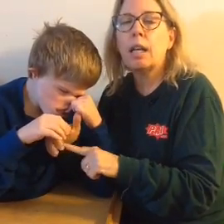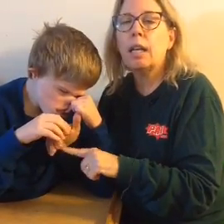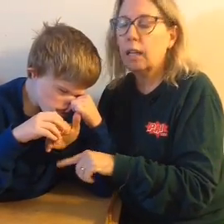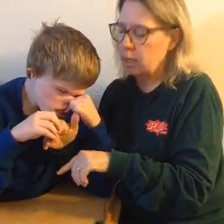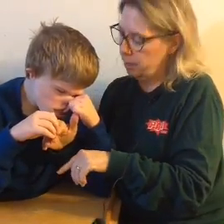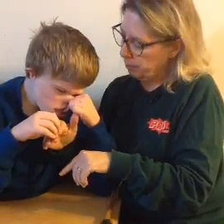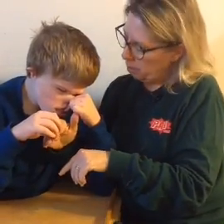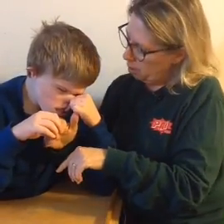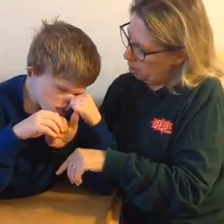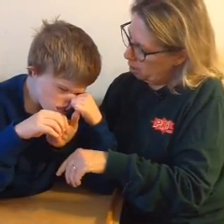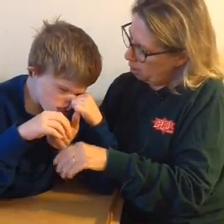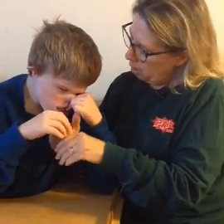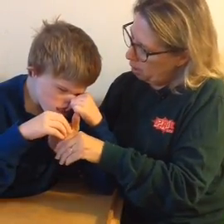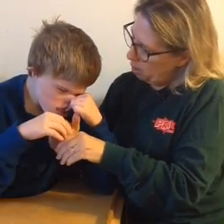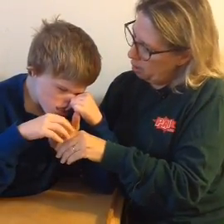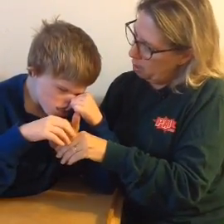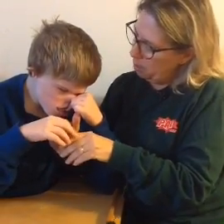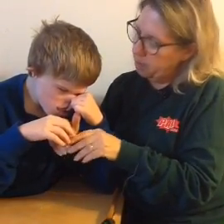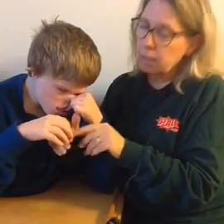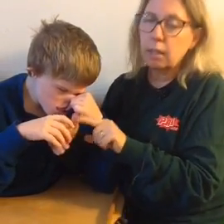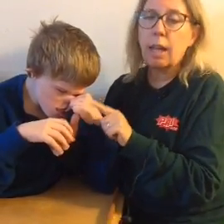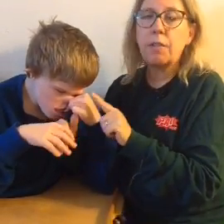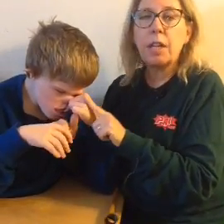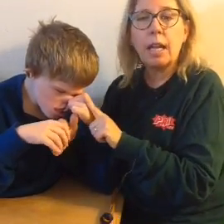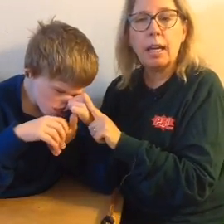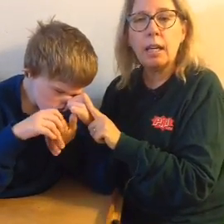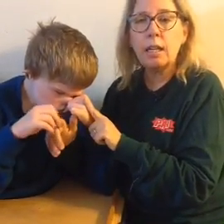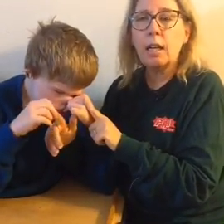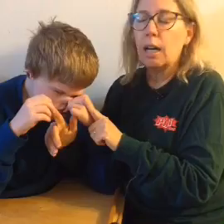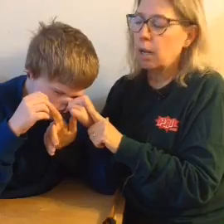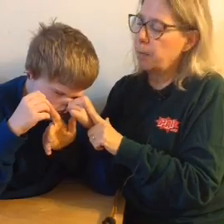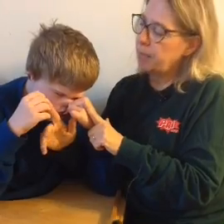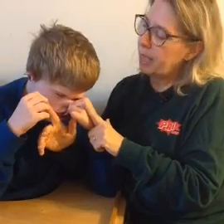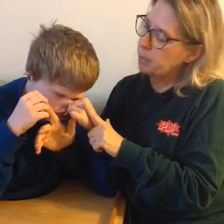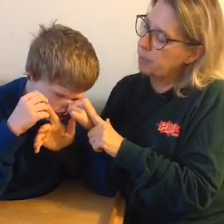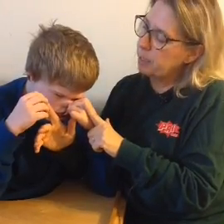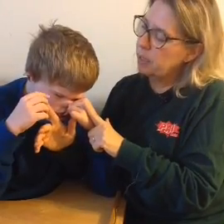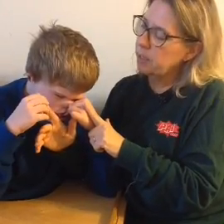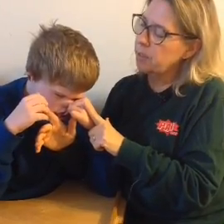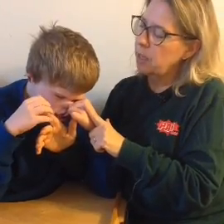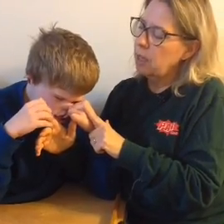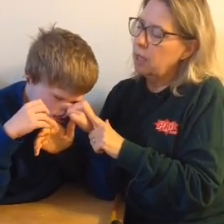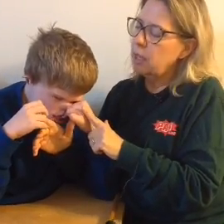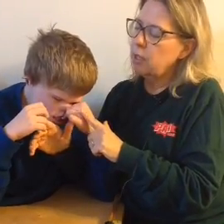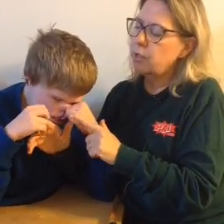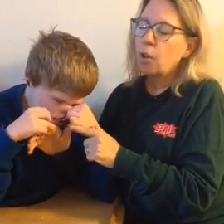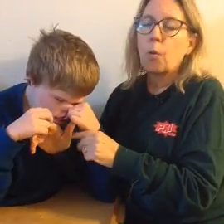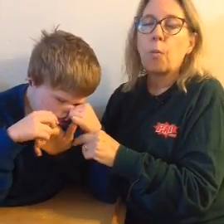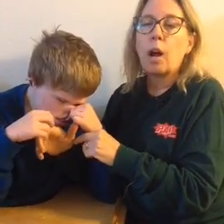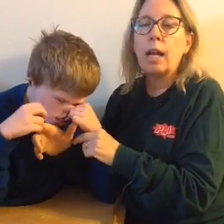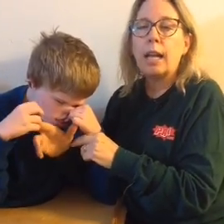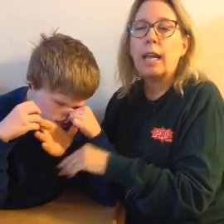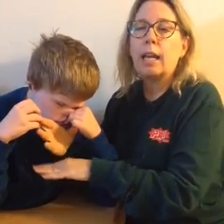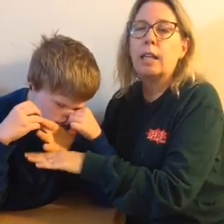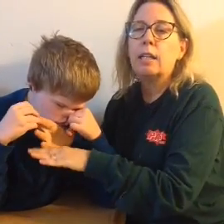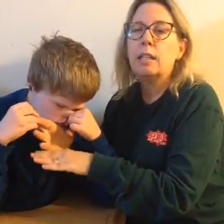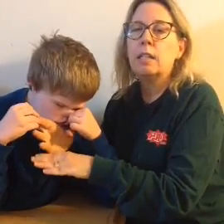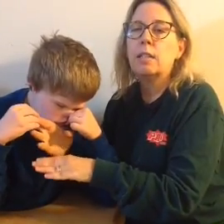signing in his left hand. That's because his right hand is